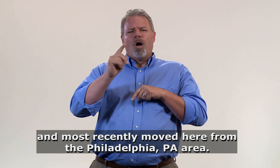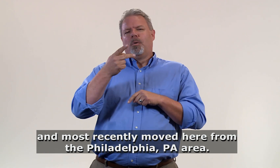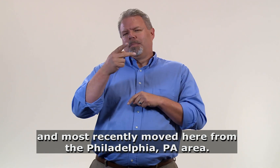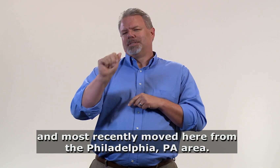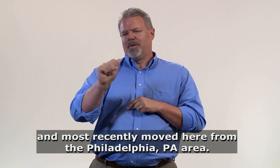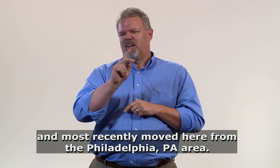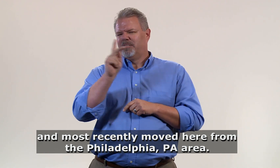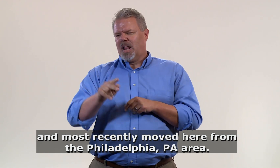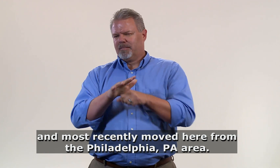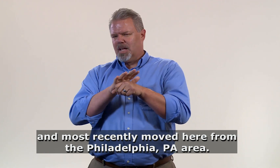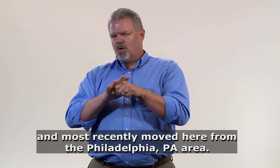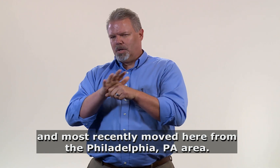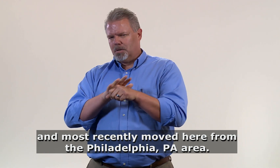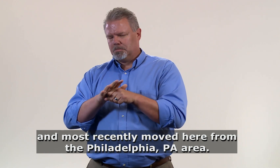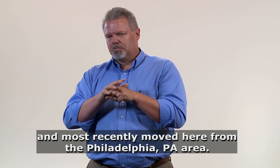the Philadelphia, Pennsylvania area.